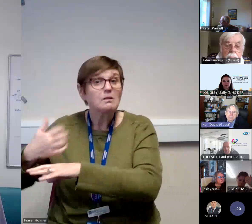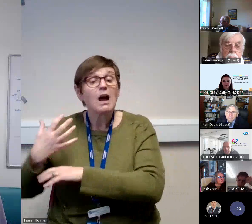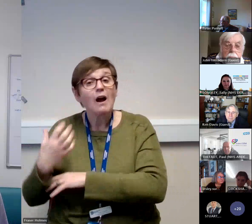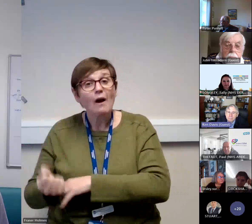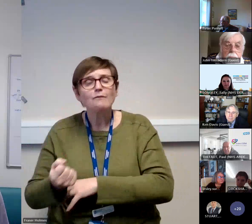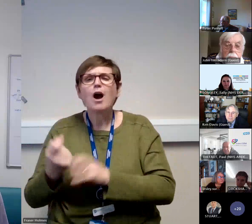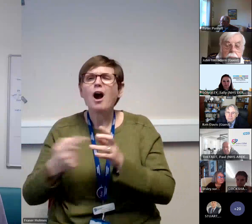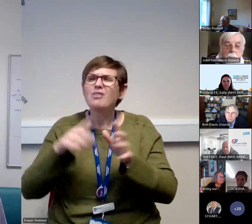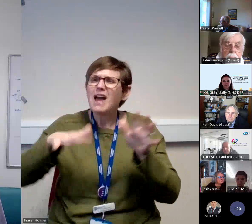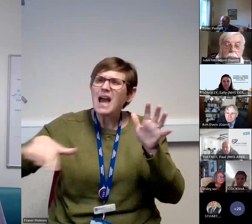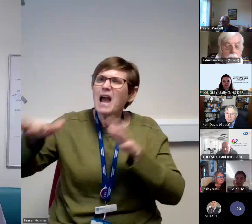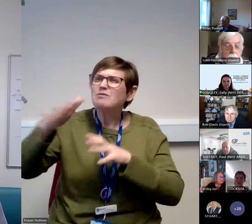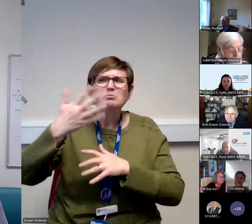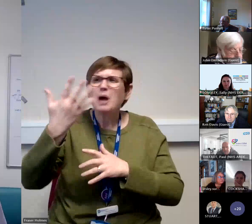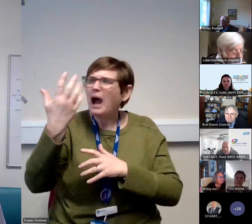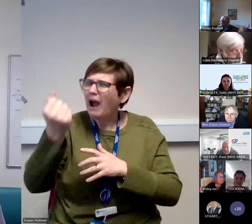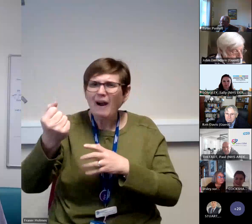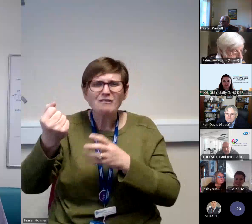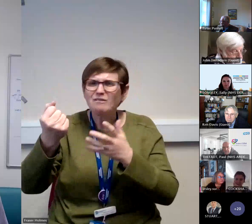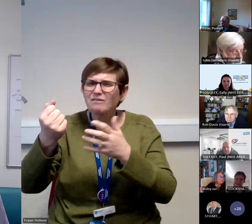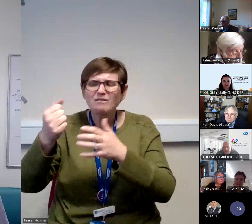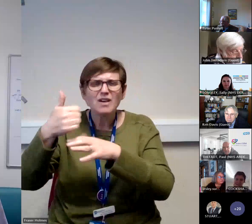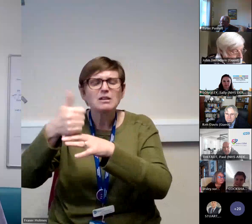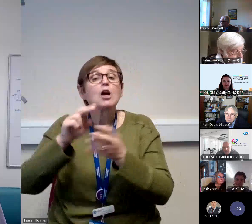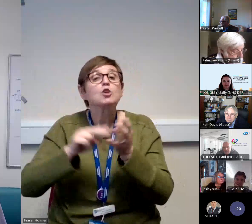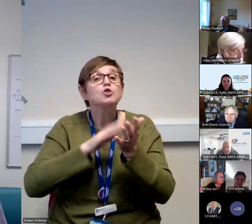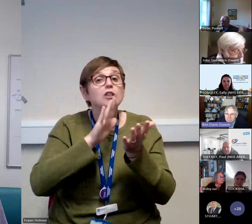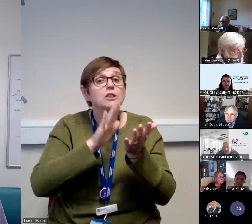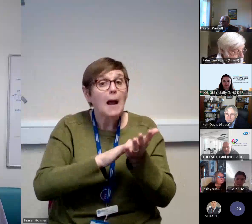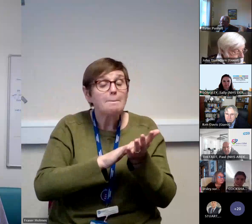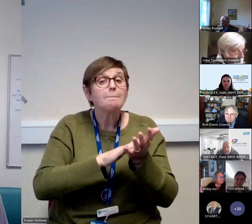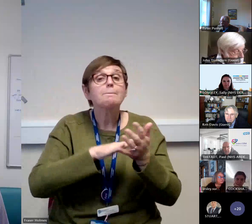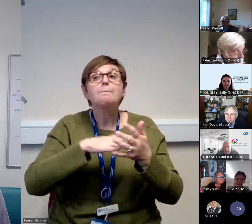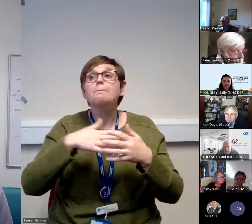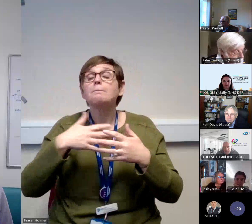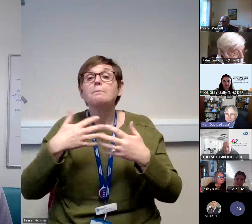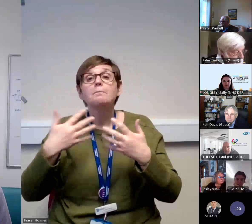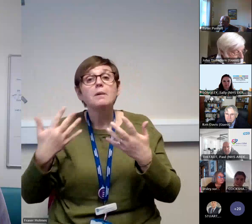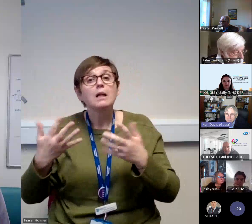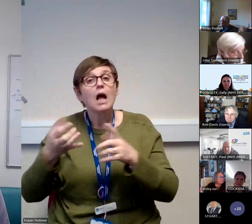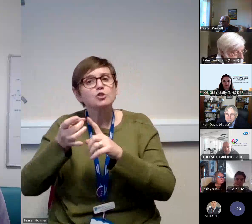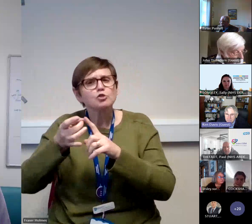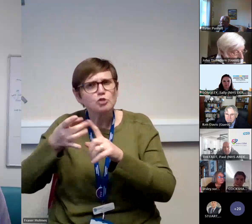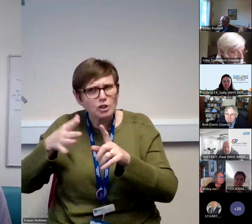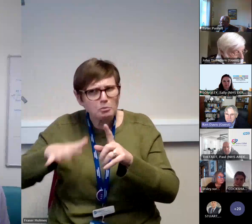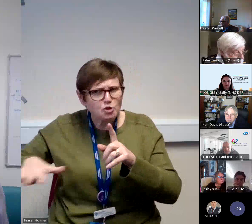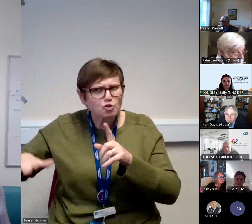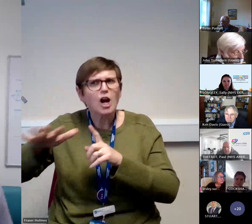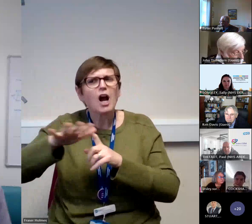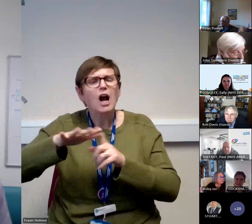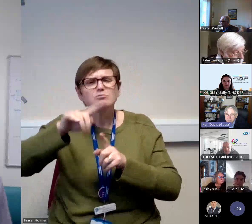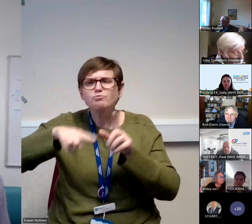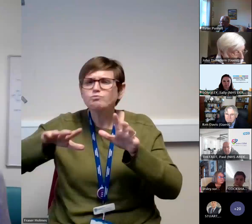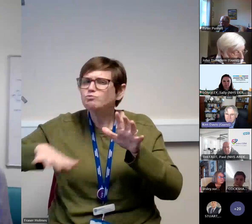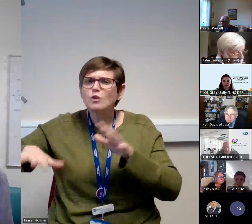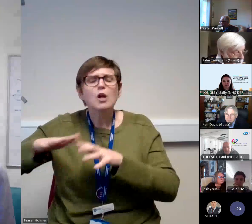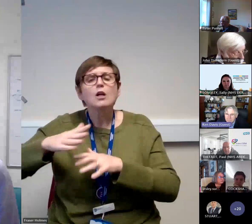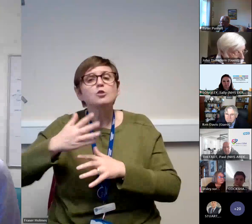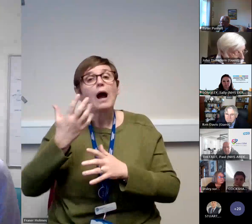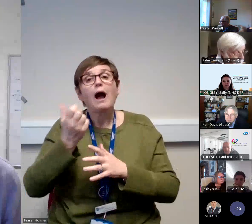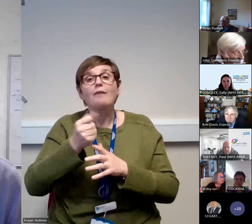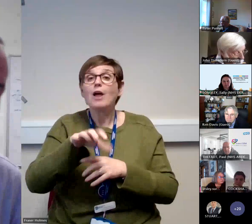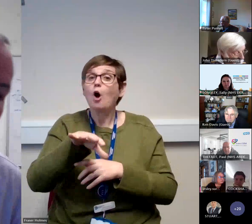don't have that facility, I know in Nottingham and in Nottinghamshire and in other localities, they haven't had that